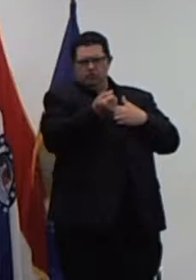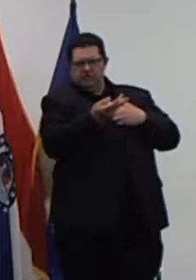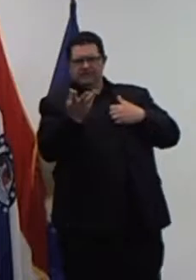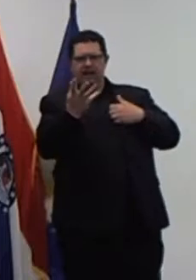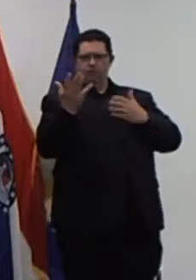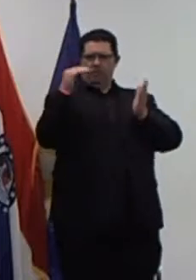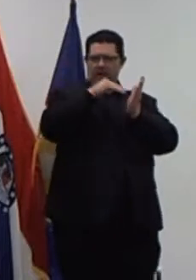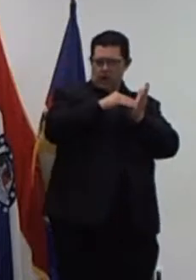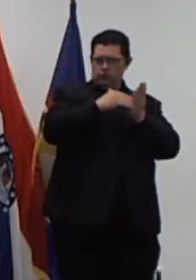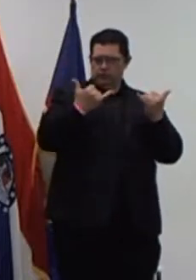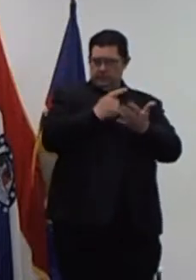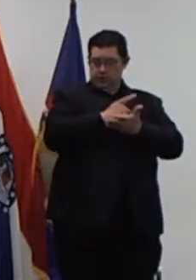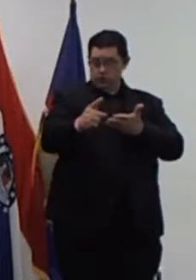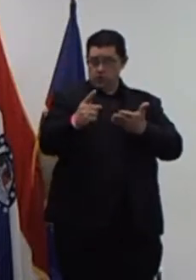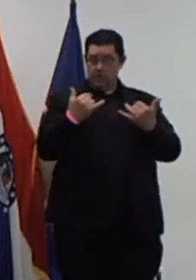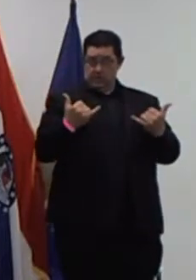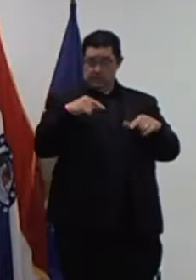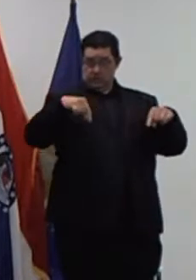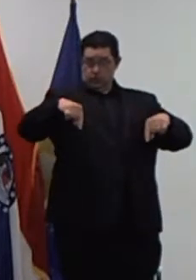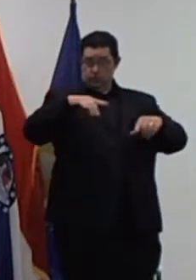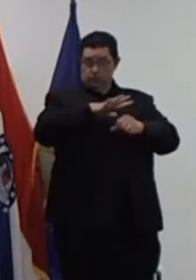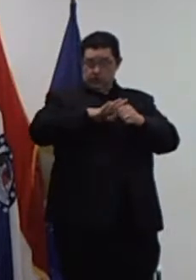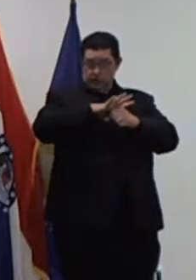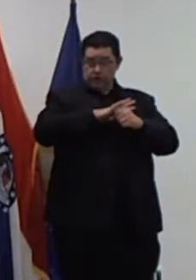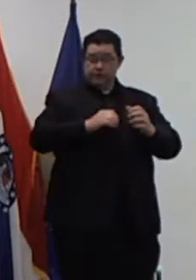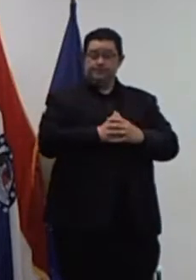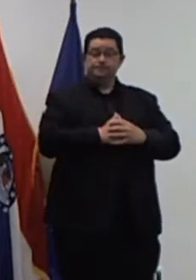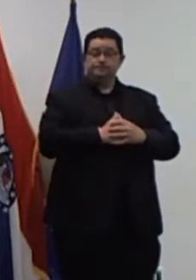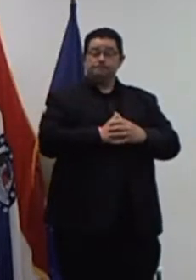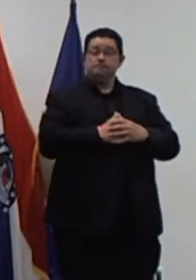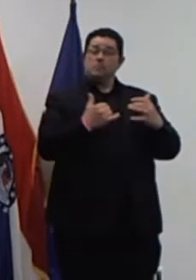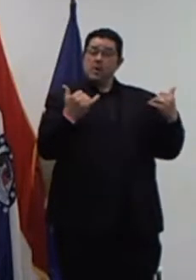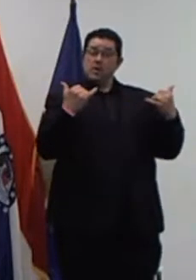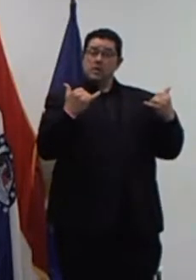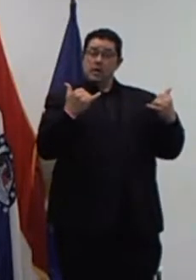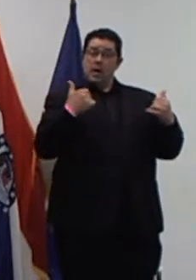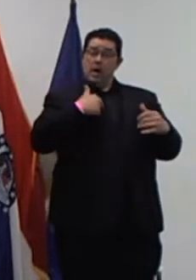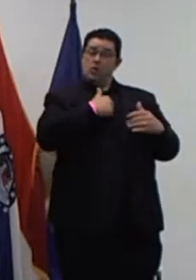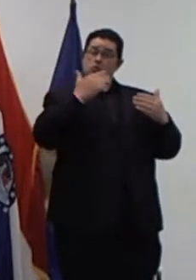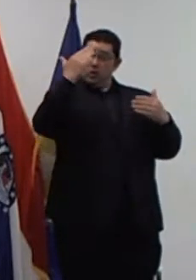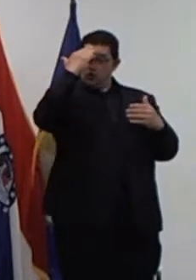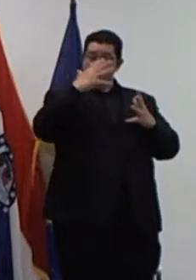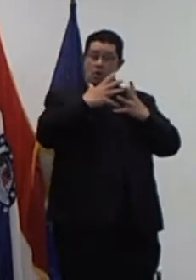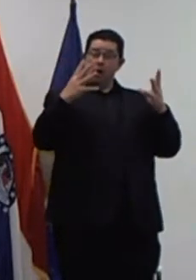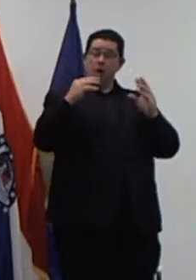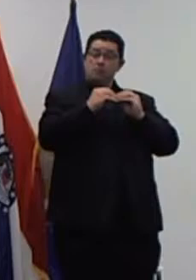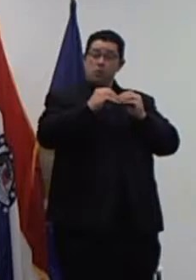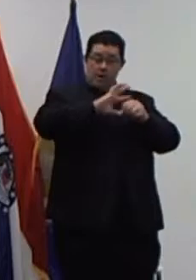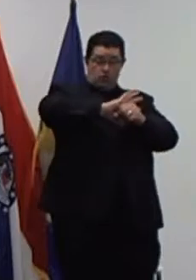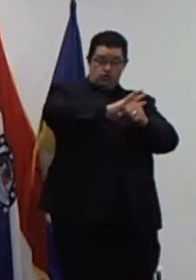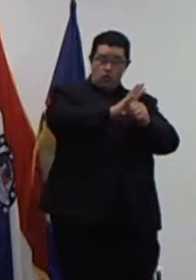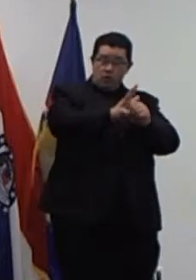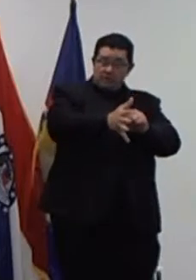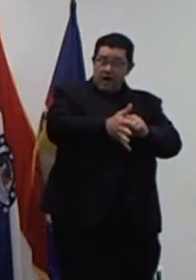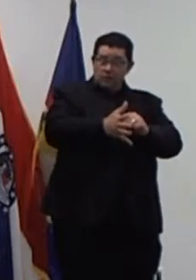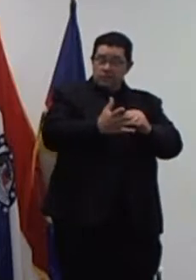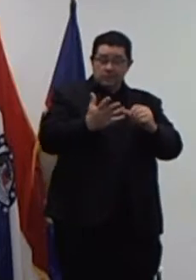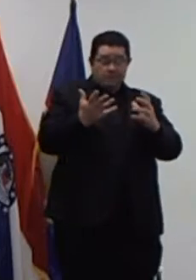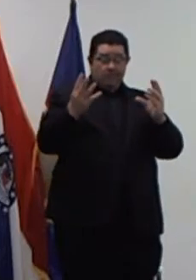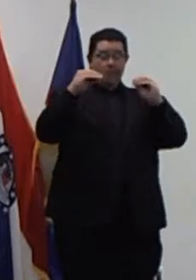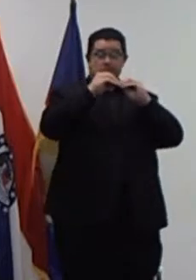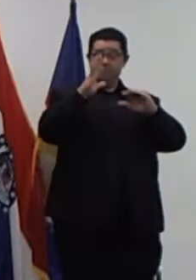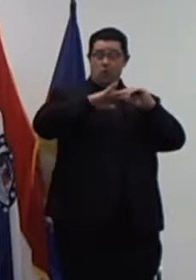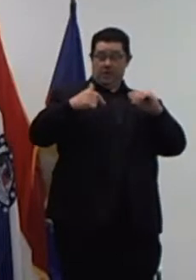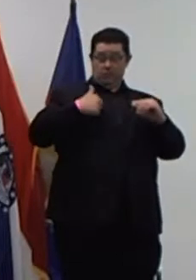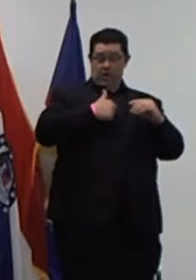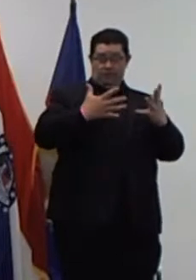week in this region. We now know a lot more about the coronavirus, maybe more than we ever wanted to know,